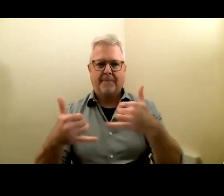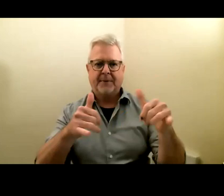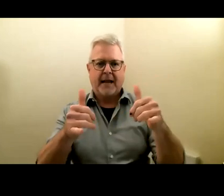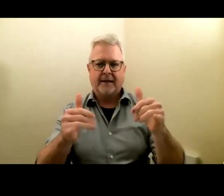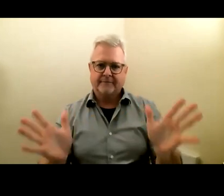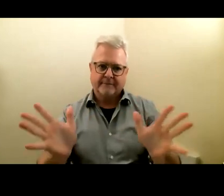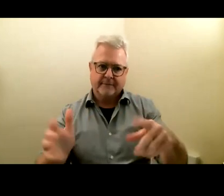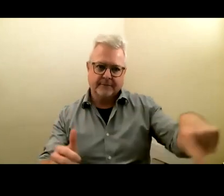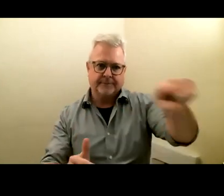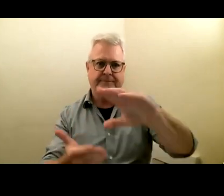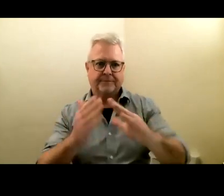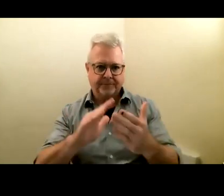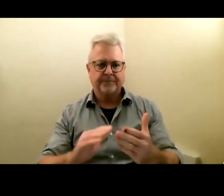theme.